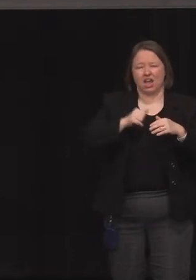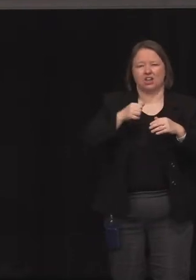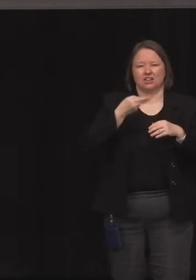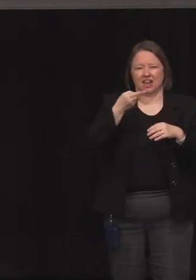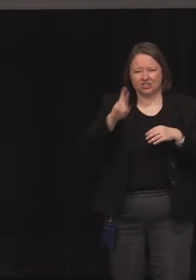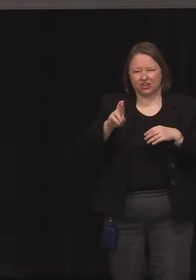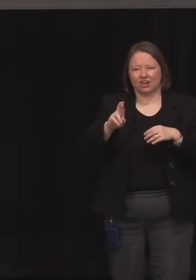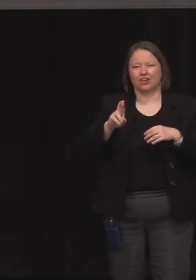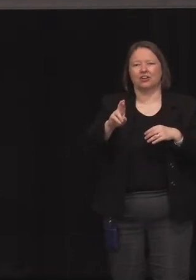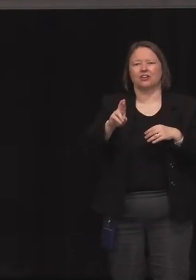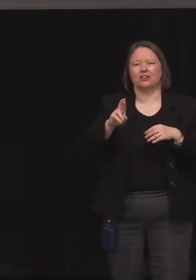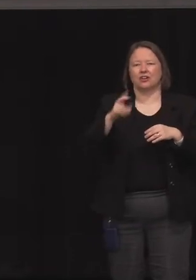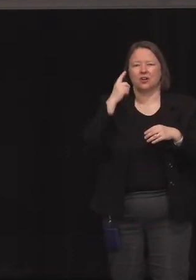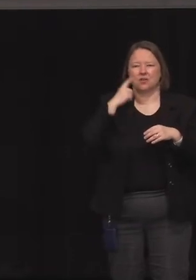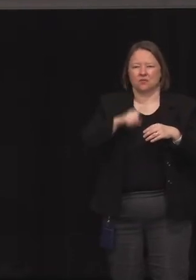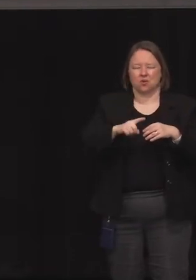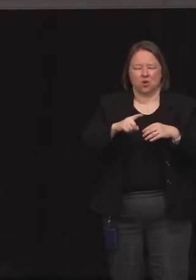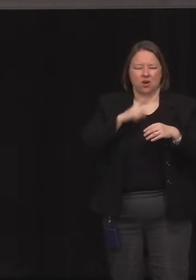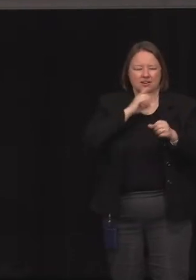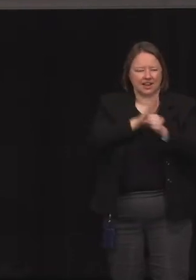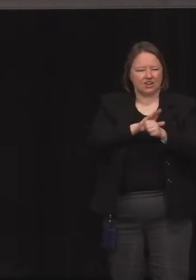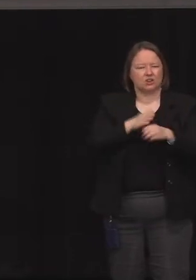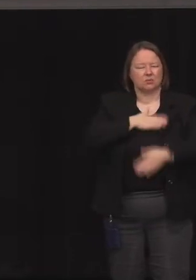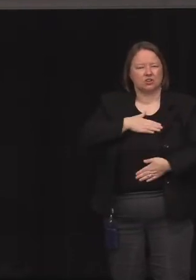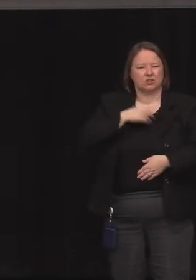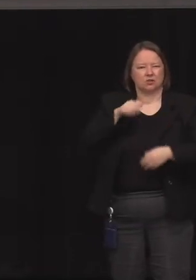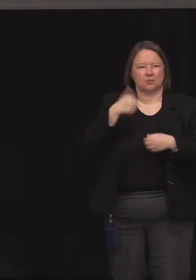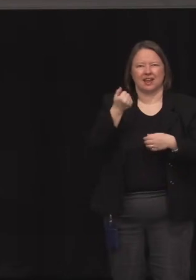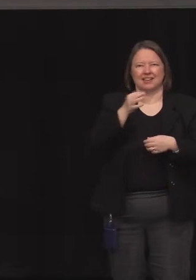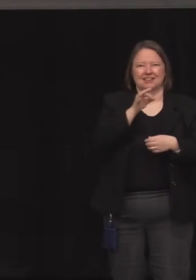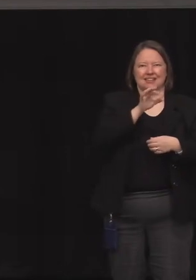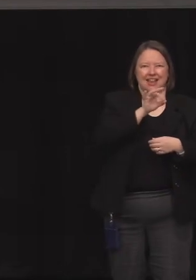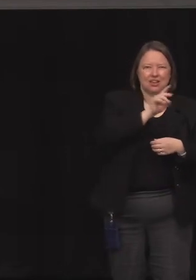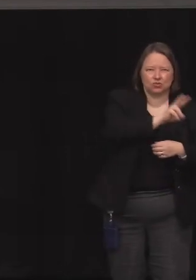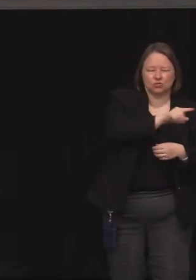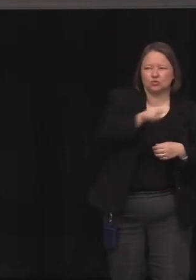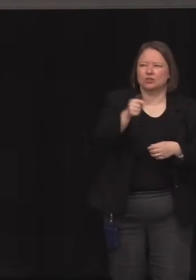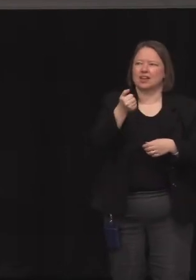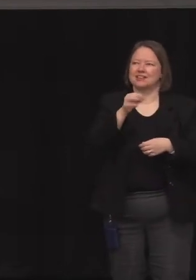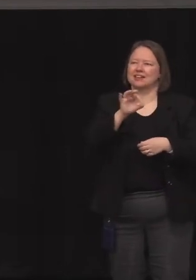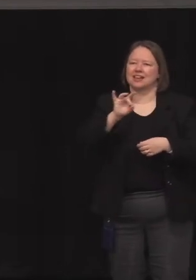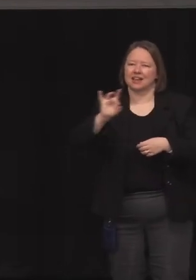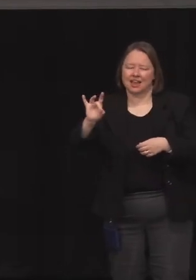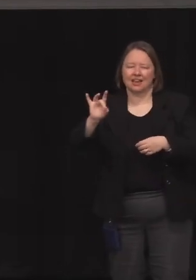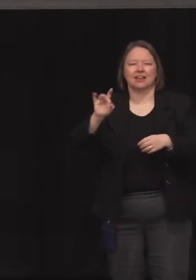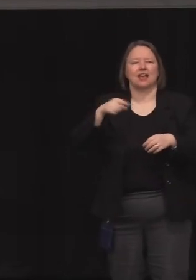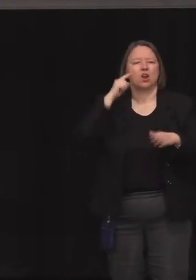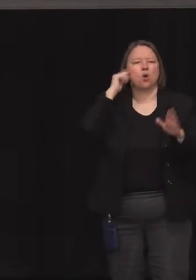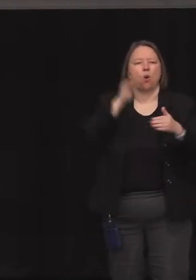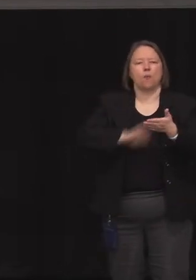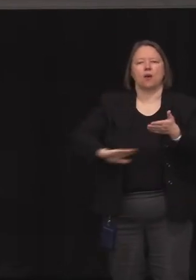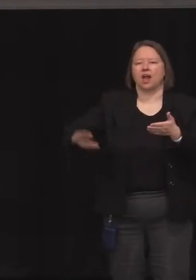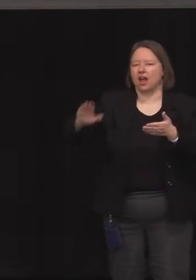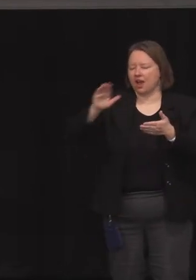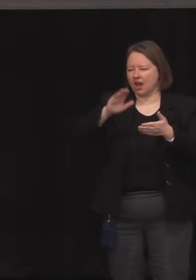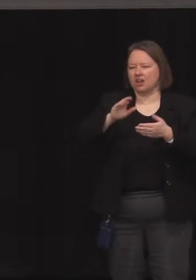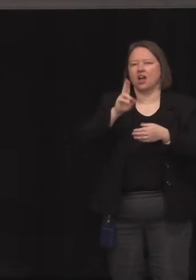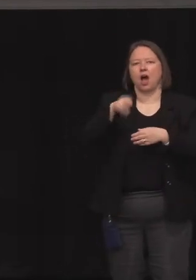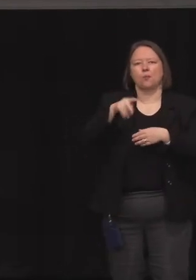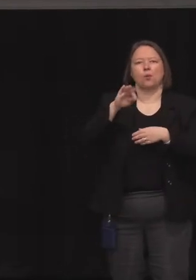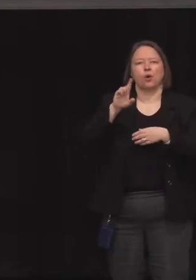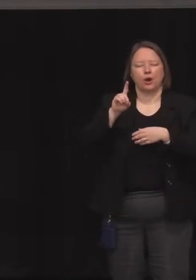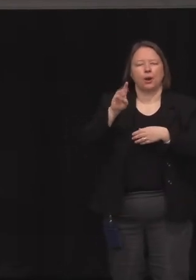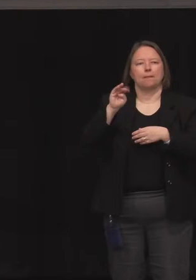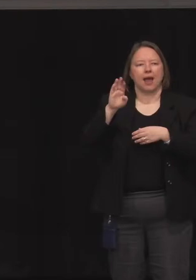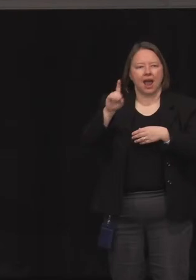Relations Aware for Dedication Appreciation from 1982 to 1988, and the Hope College Upward Bound Award for 30 years